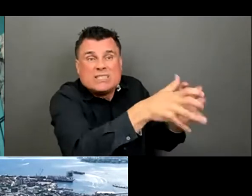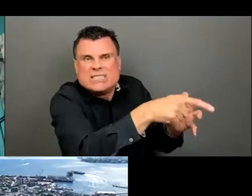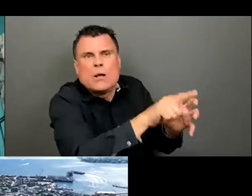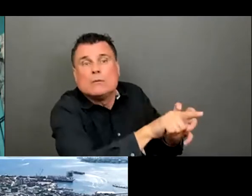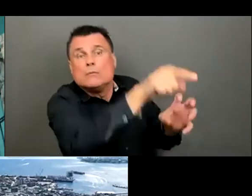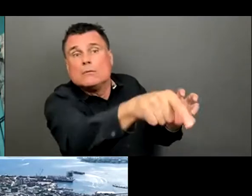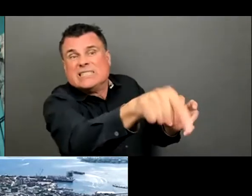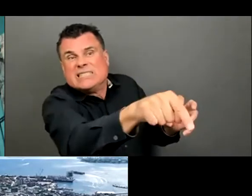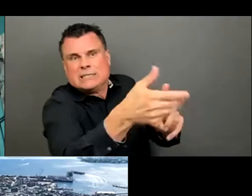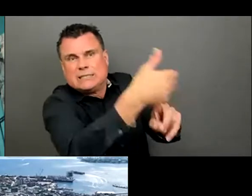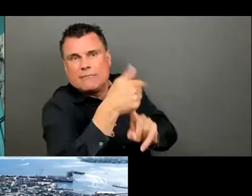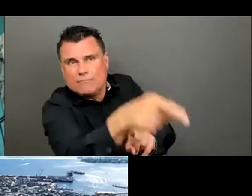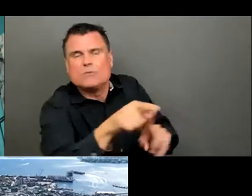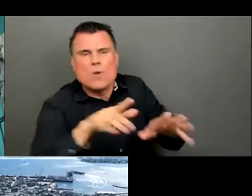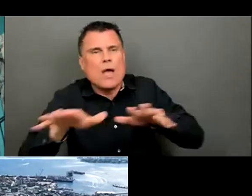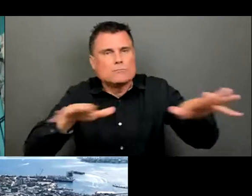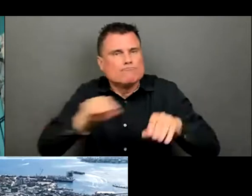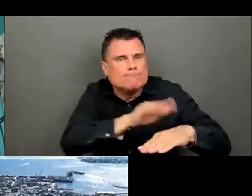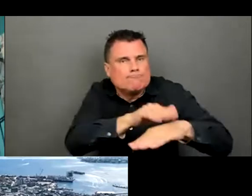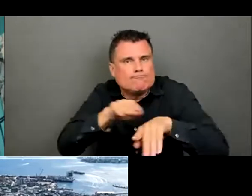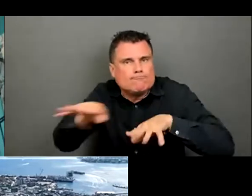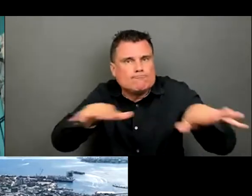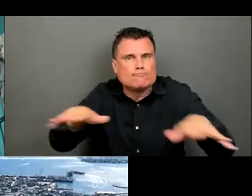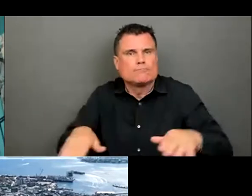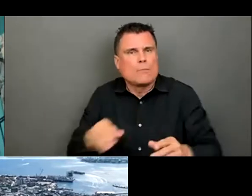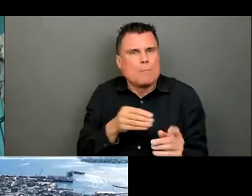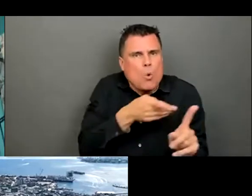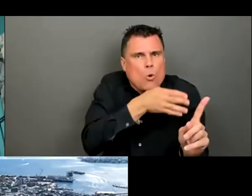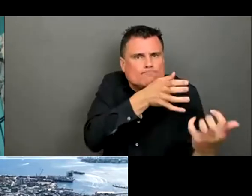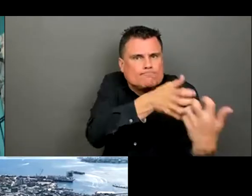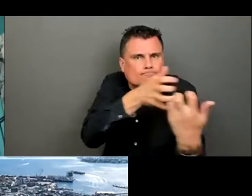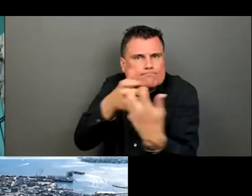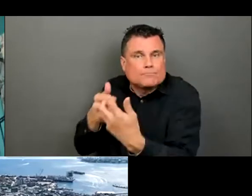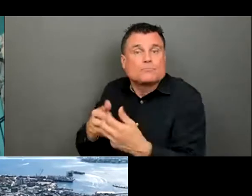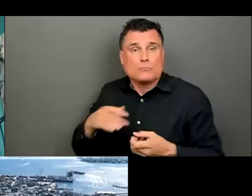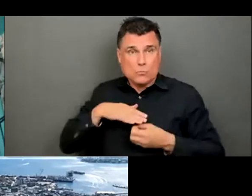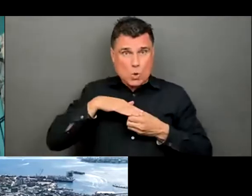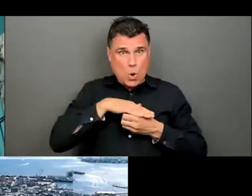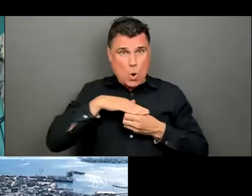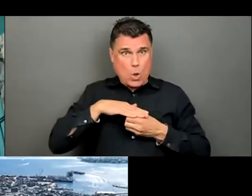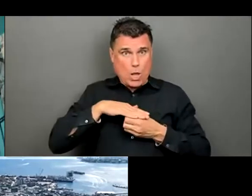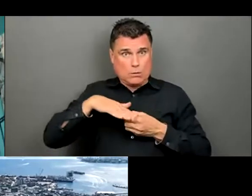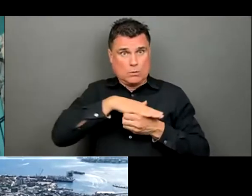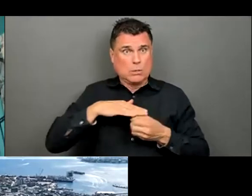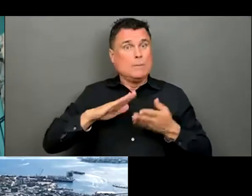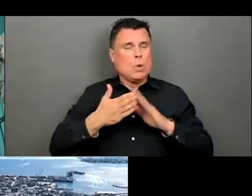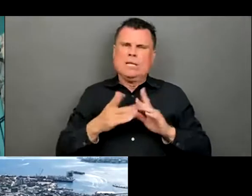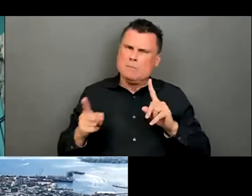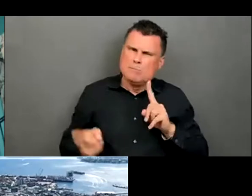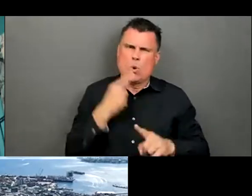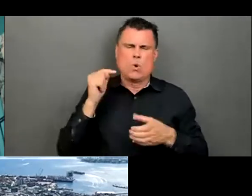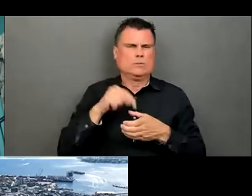sense, we think a local community is the most important in delivering